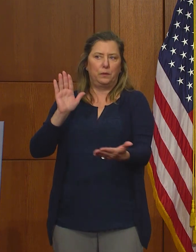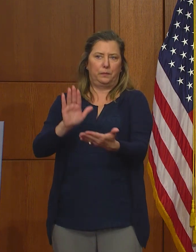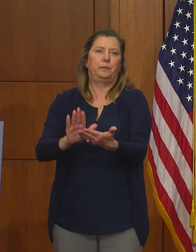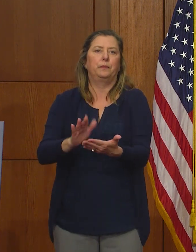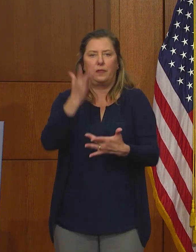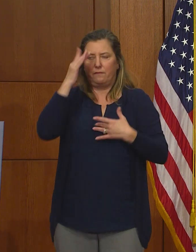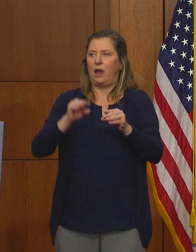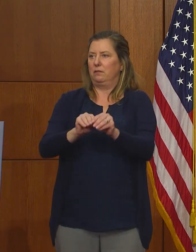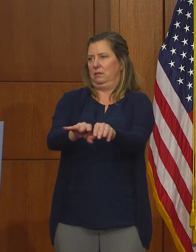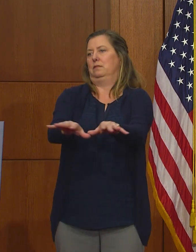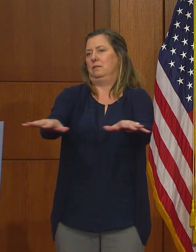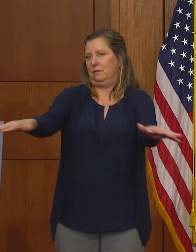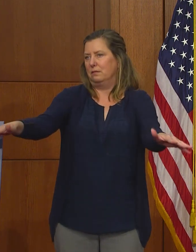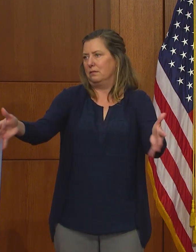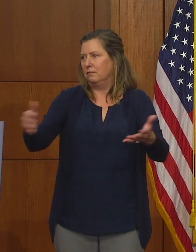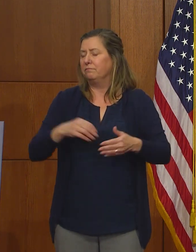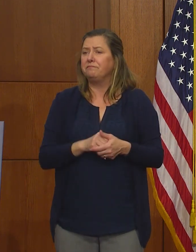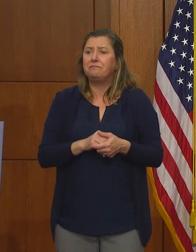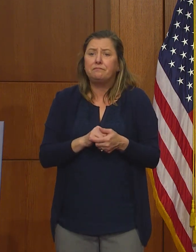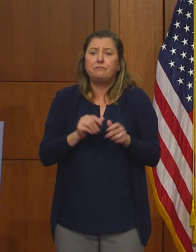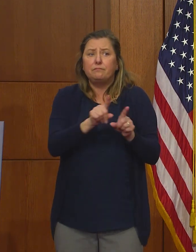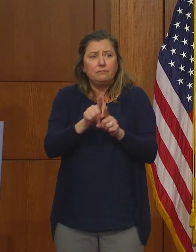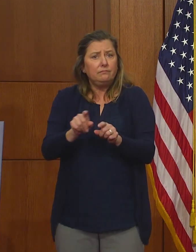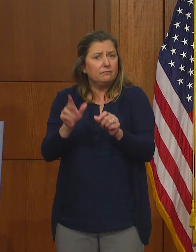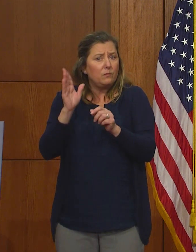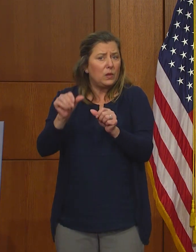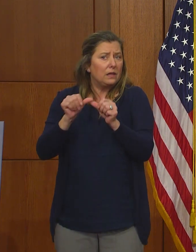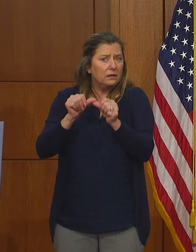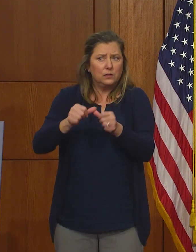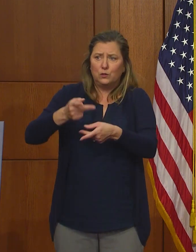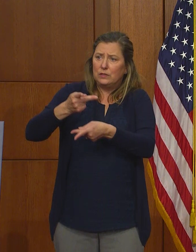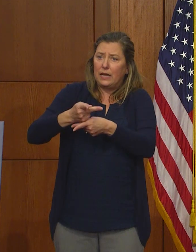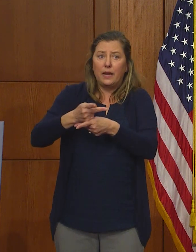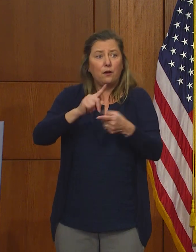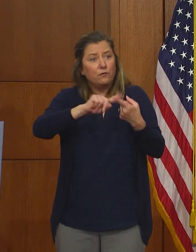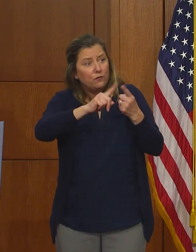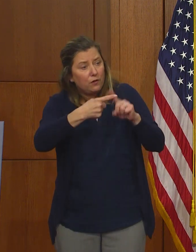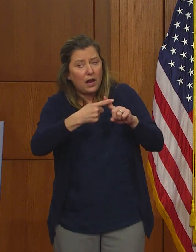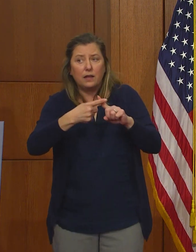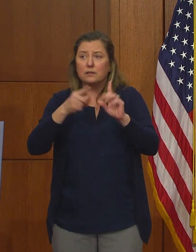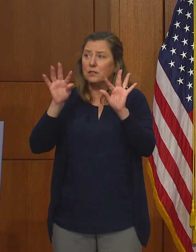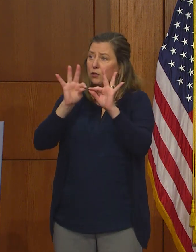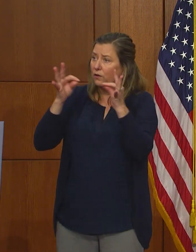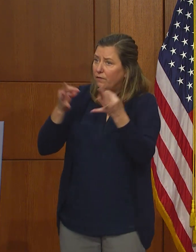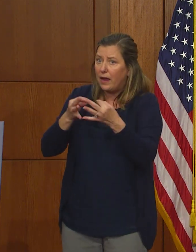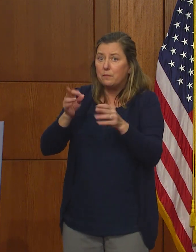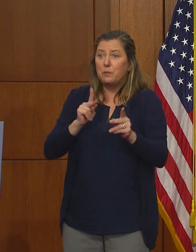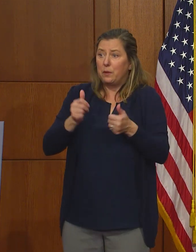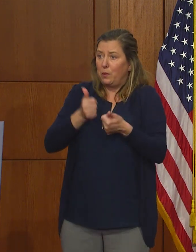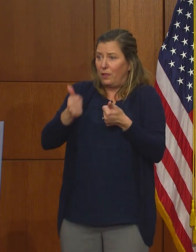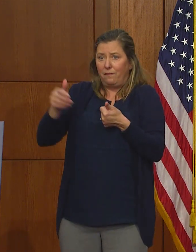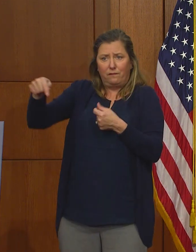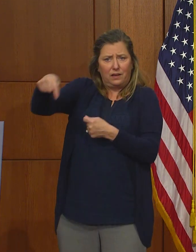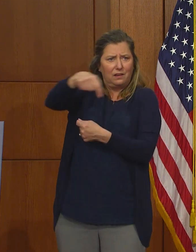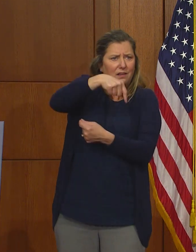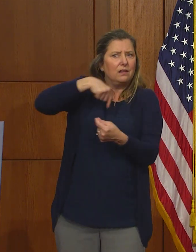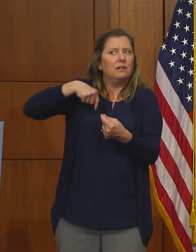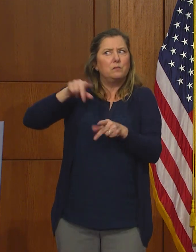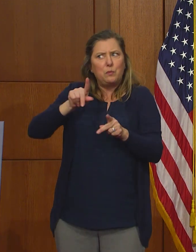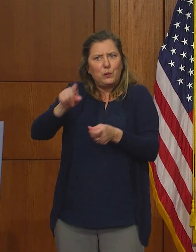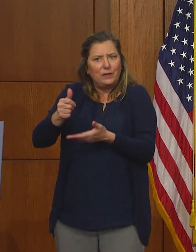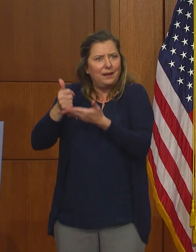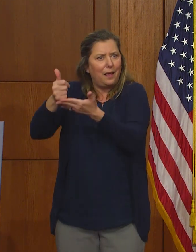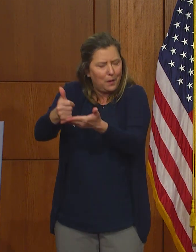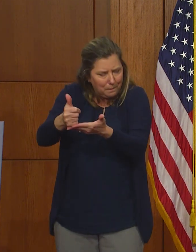of this virus. And continue also to take care of your friends, your family, your neighbors, those that need our